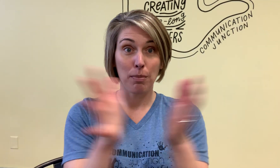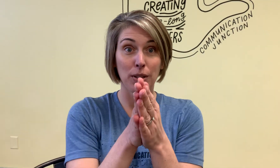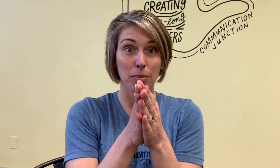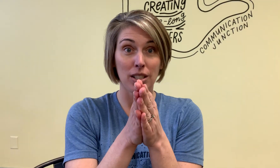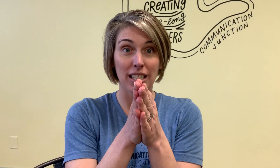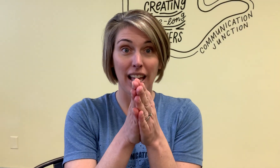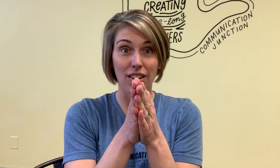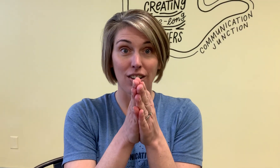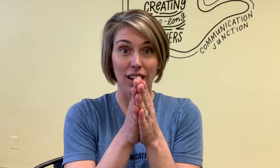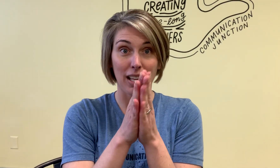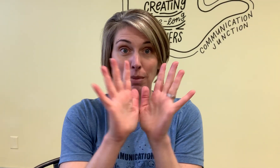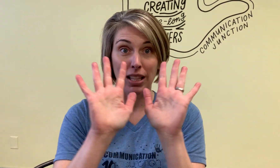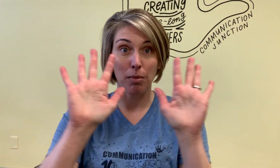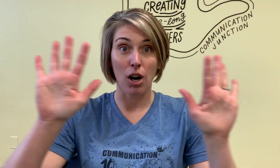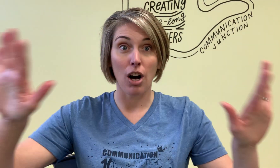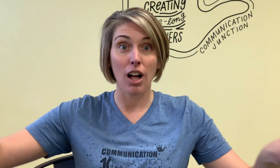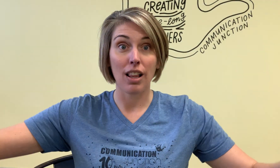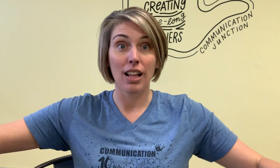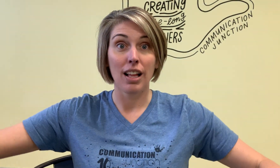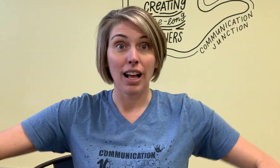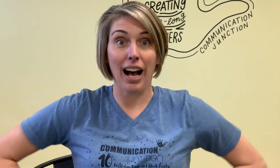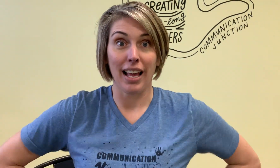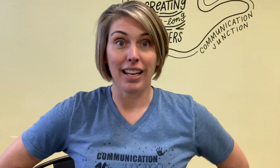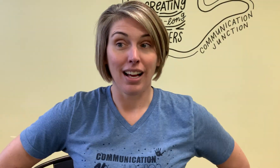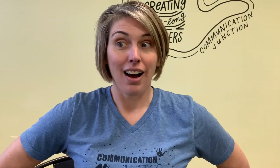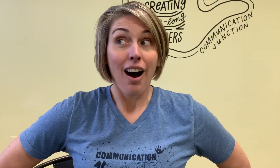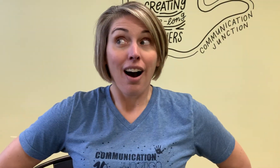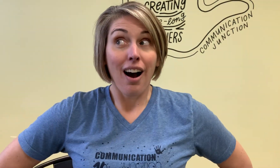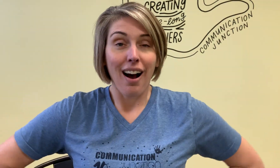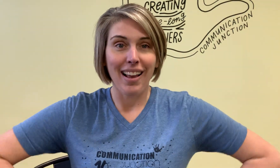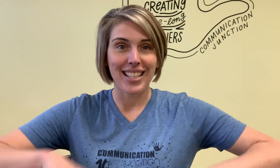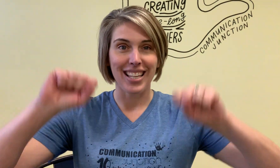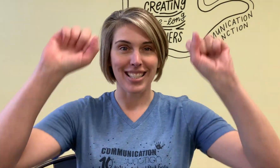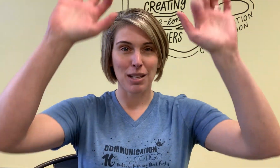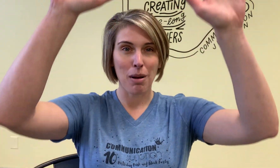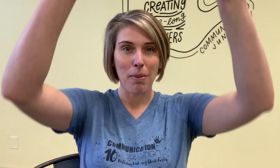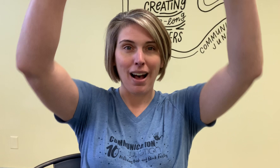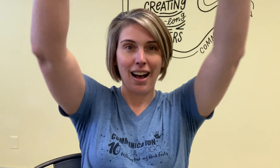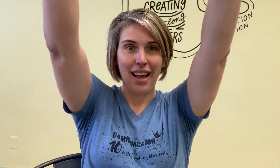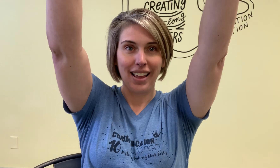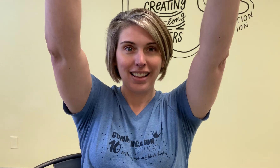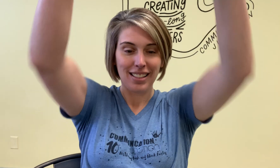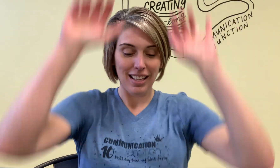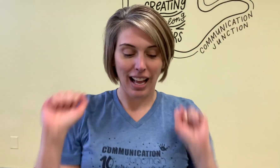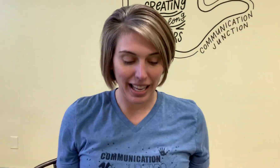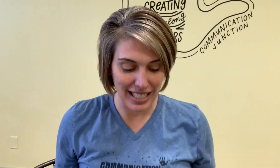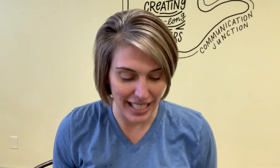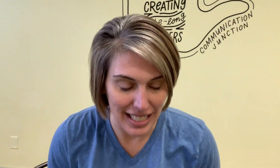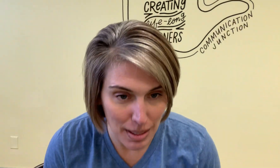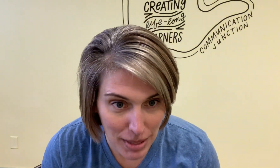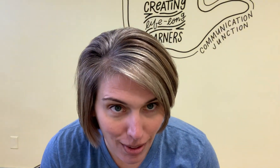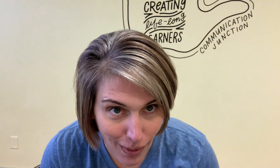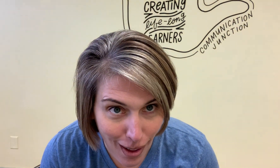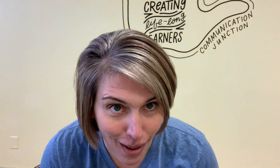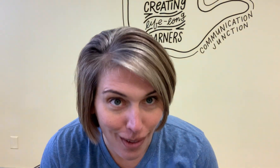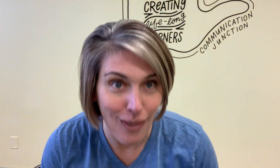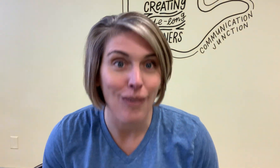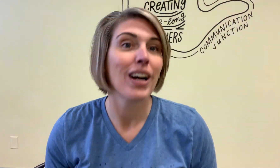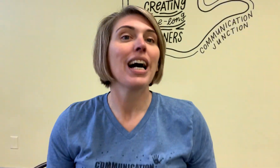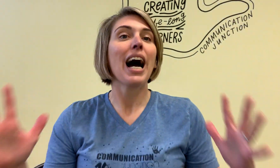put them all together. I can make them all hide. I can dance them up high. I can dance them down low. I